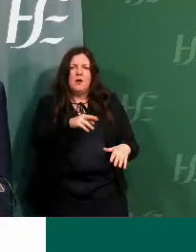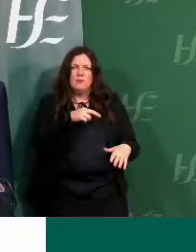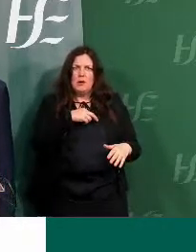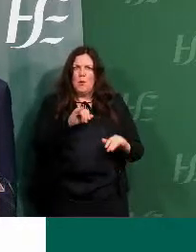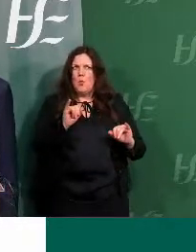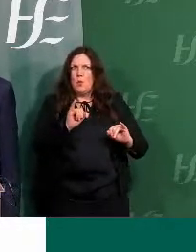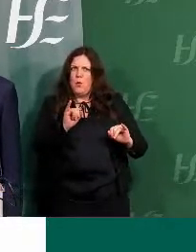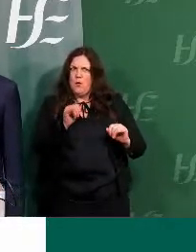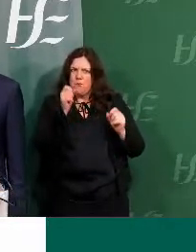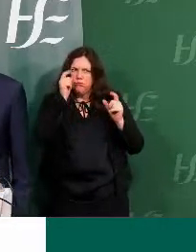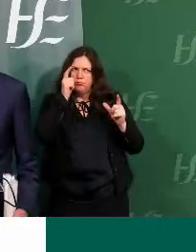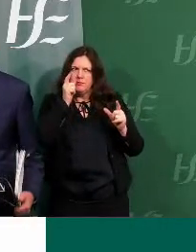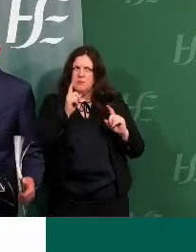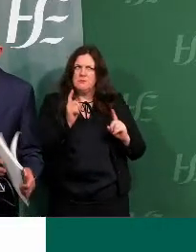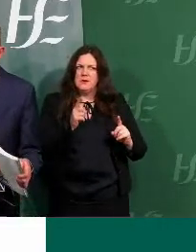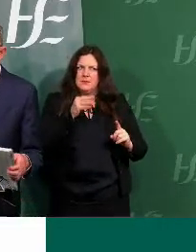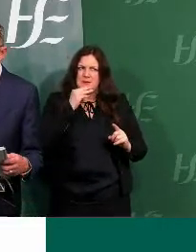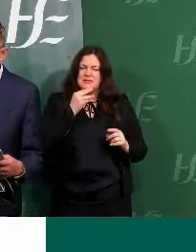cases can overwhelm